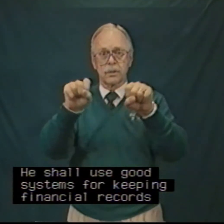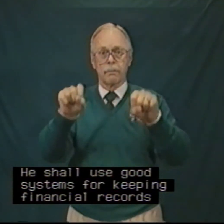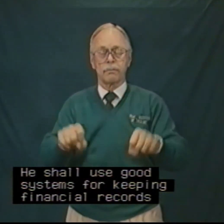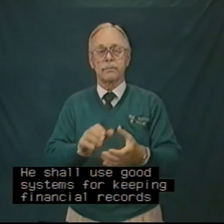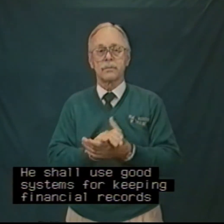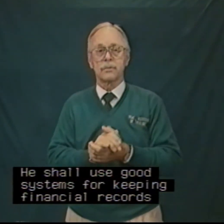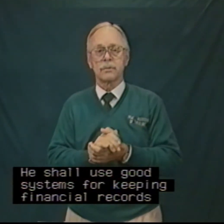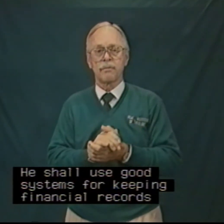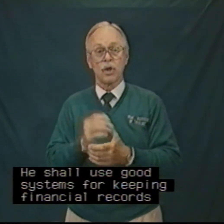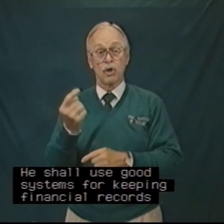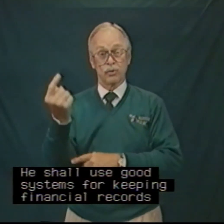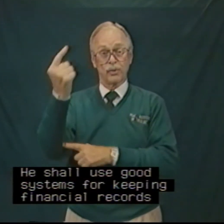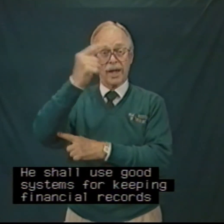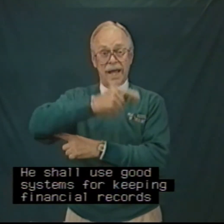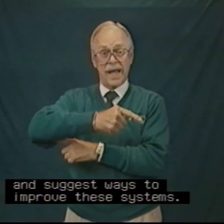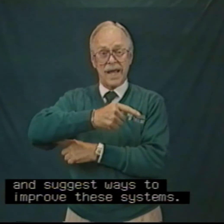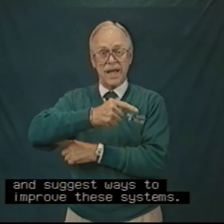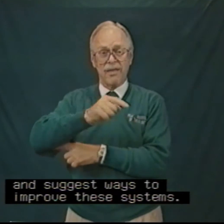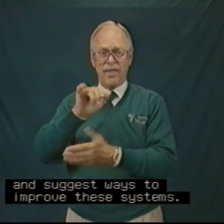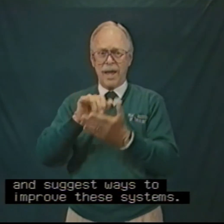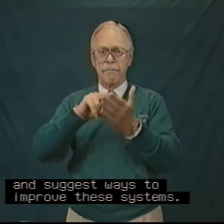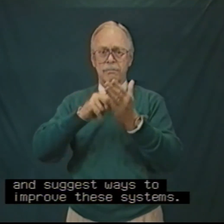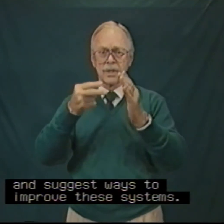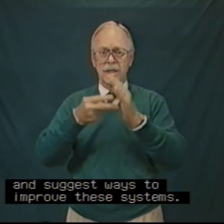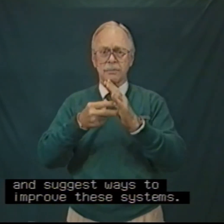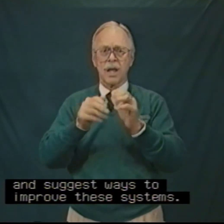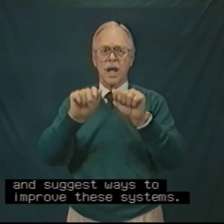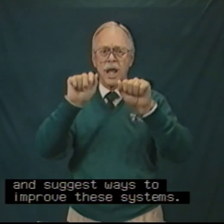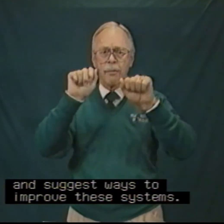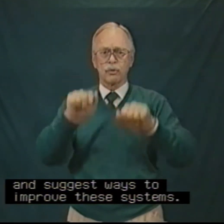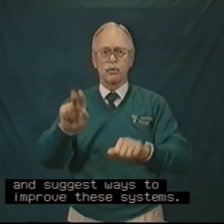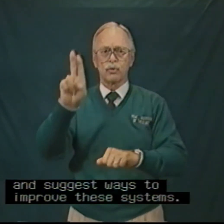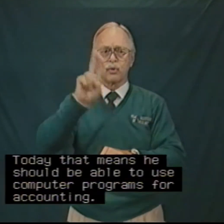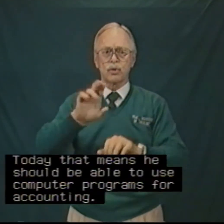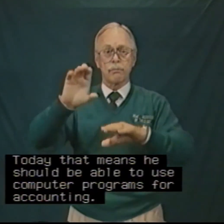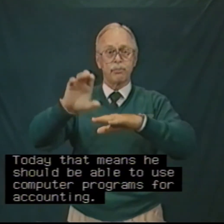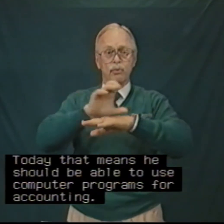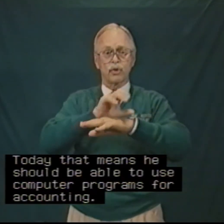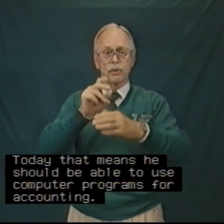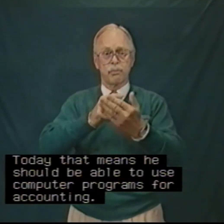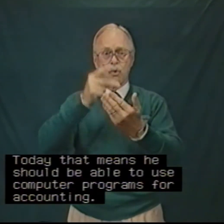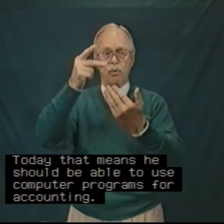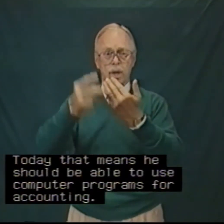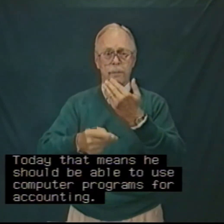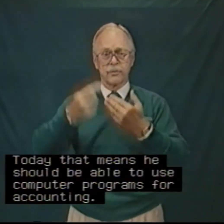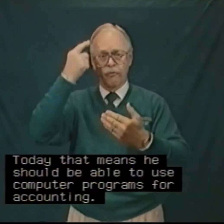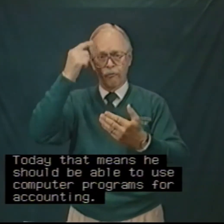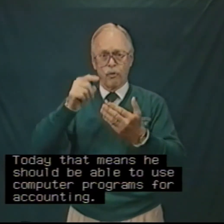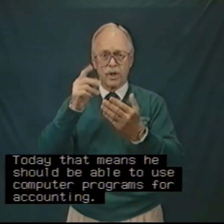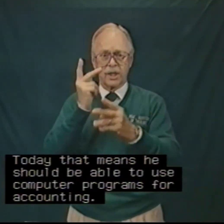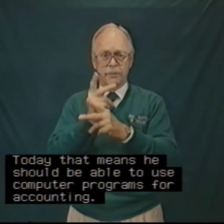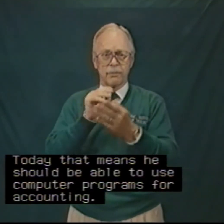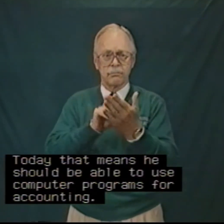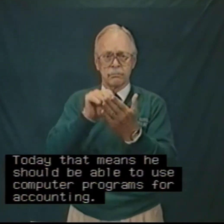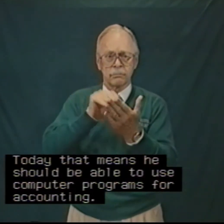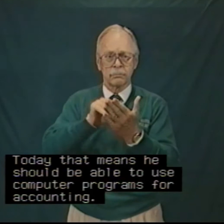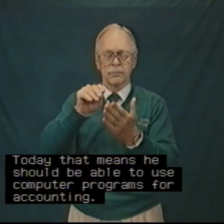Today that means to be able to use a computer program for accounting. If there is no financial secretary, he shall